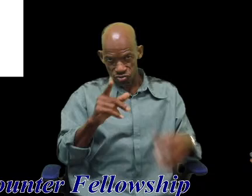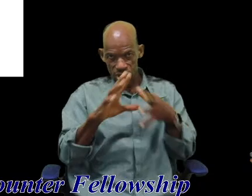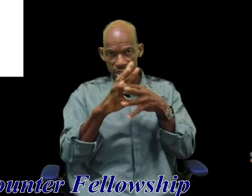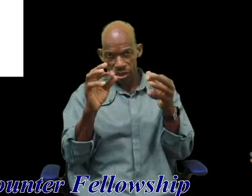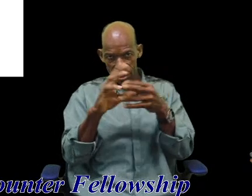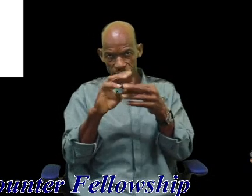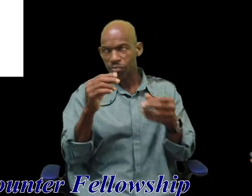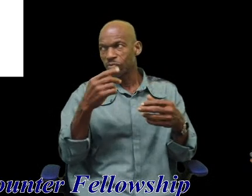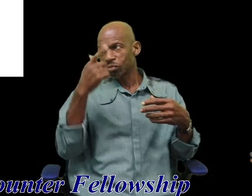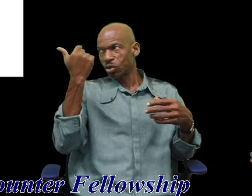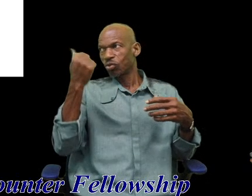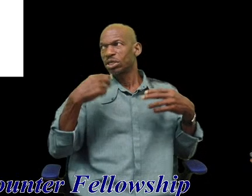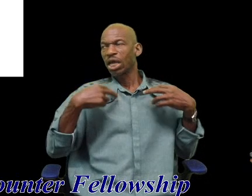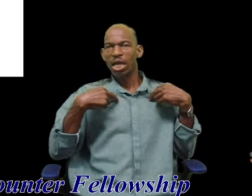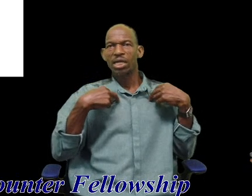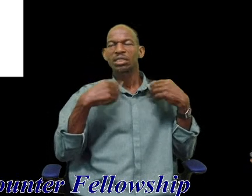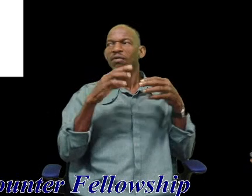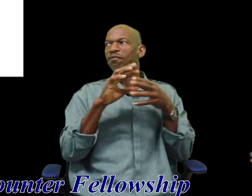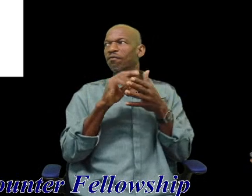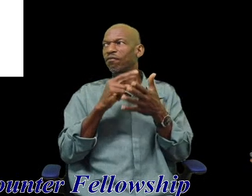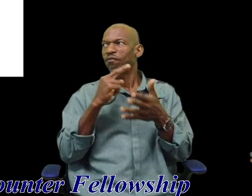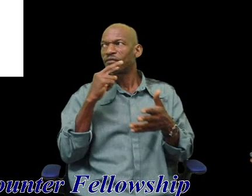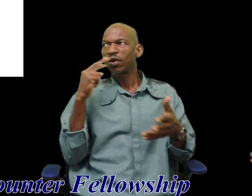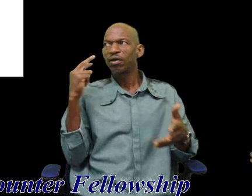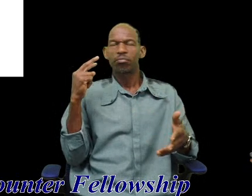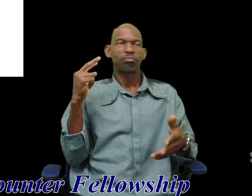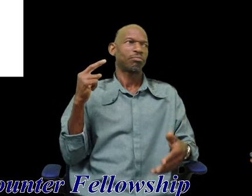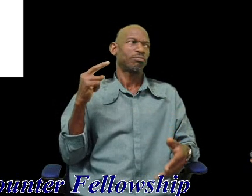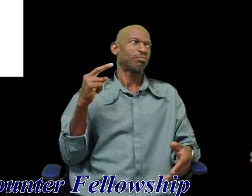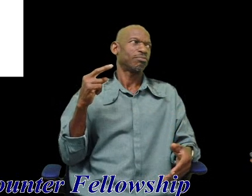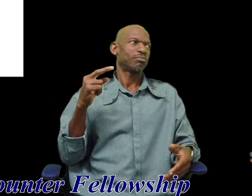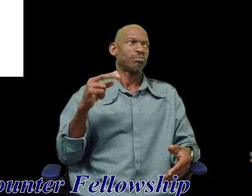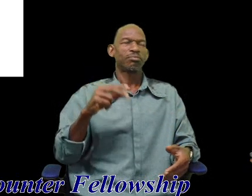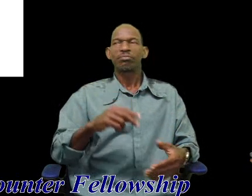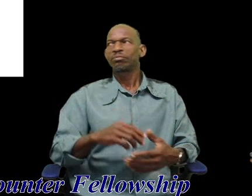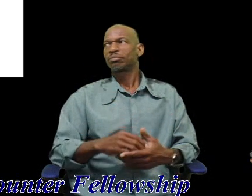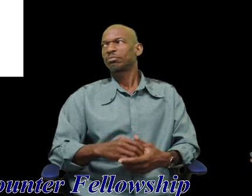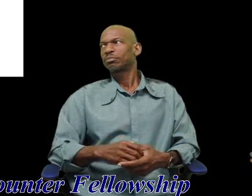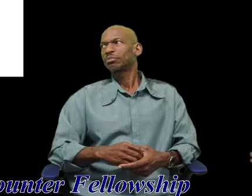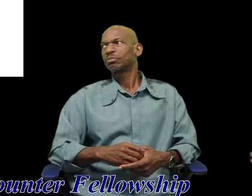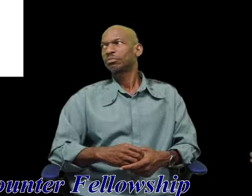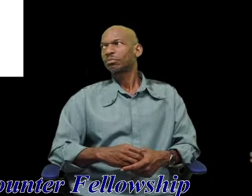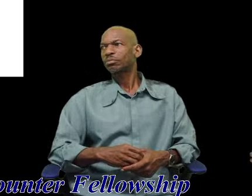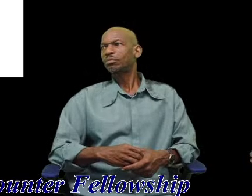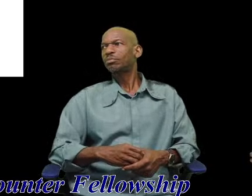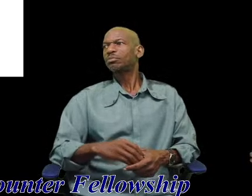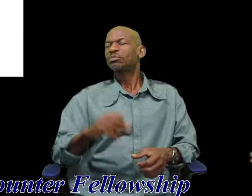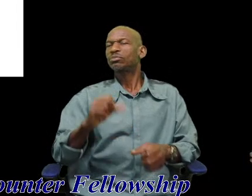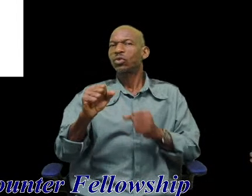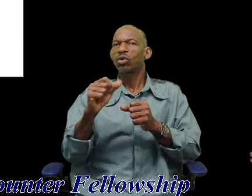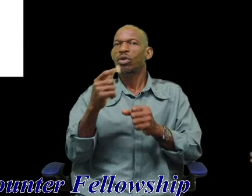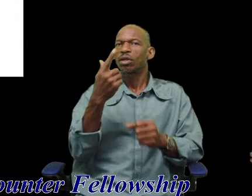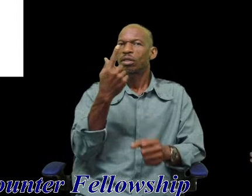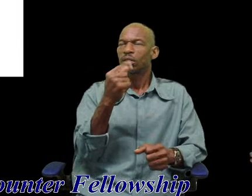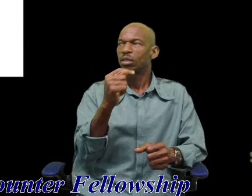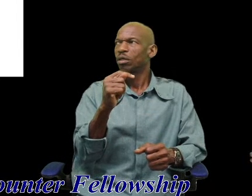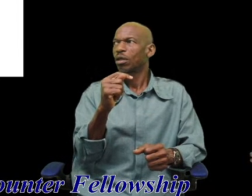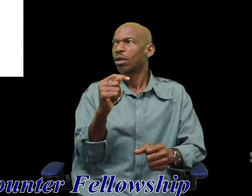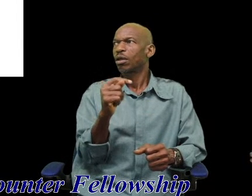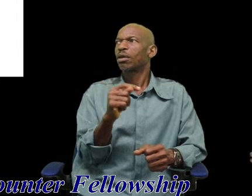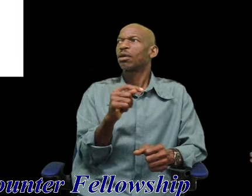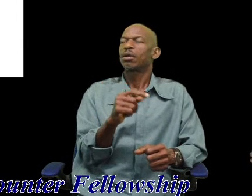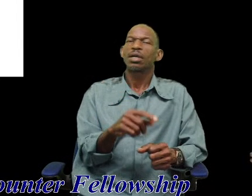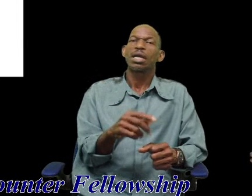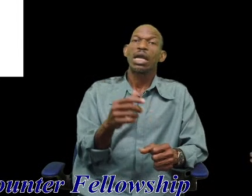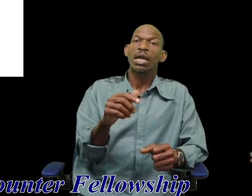book. I will continue writing and say the boy's book is read. I'm